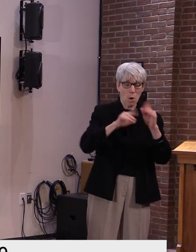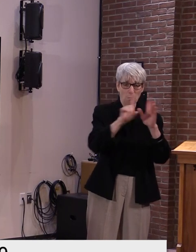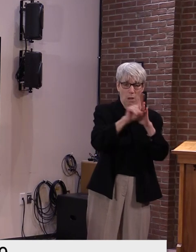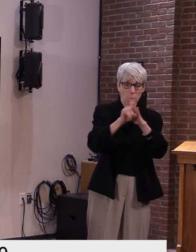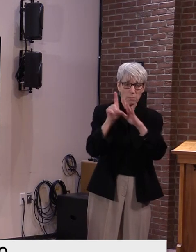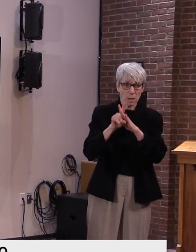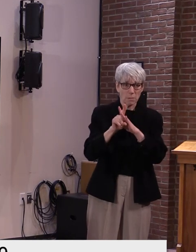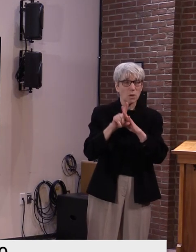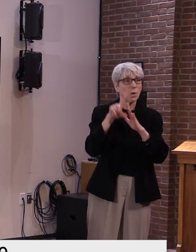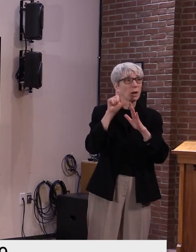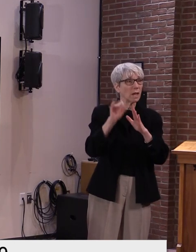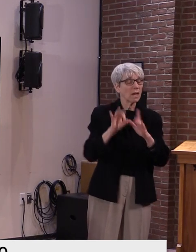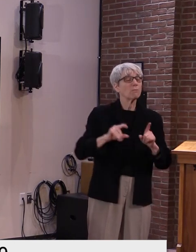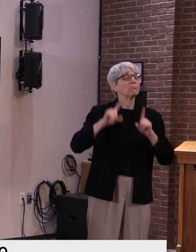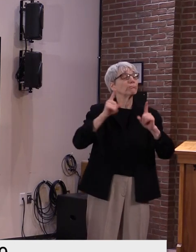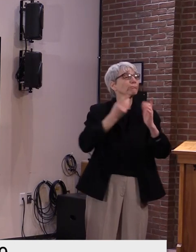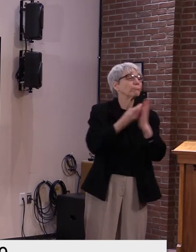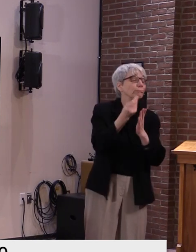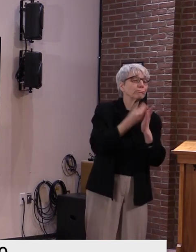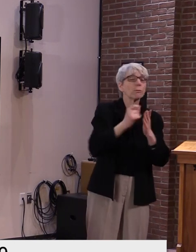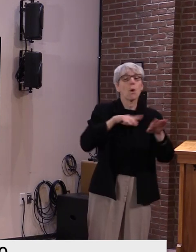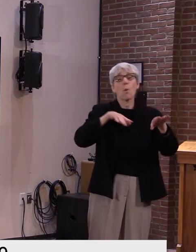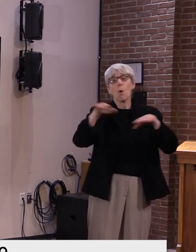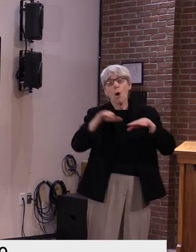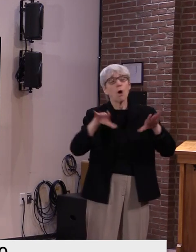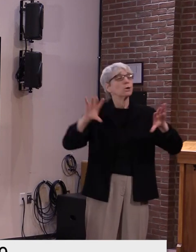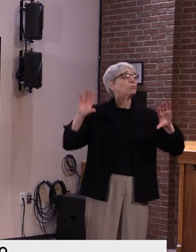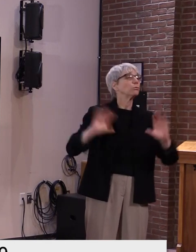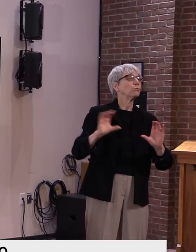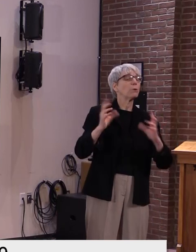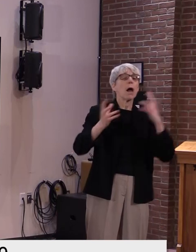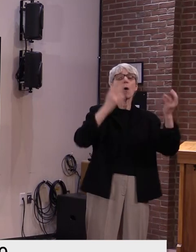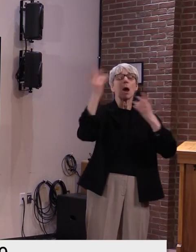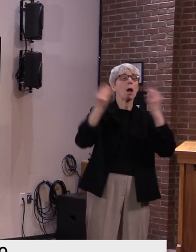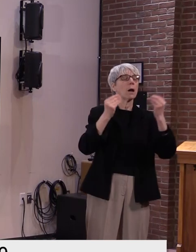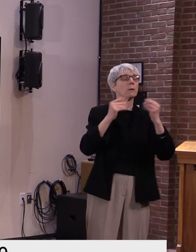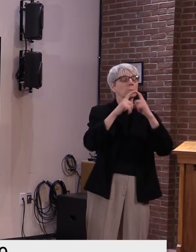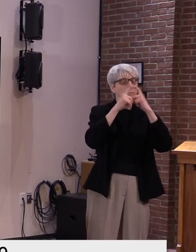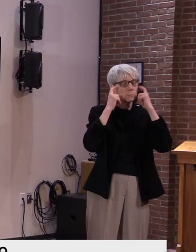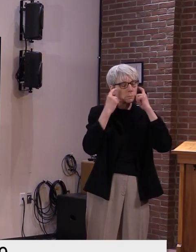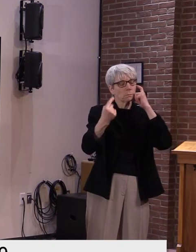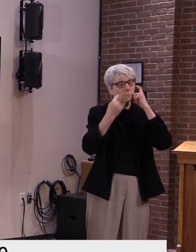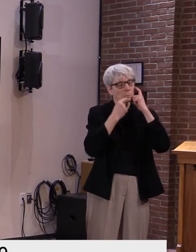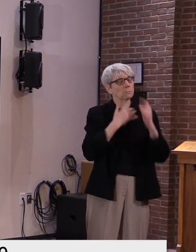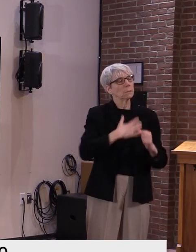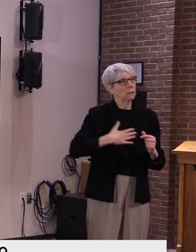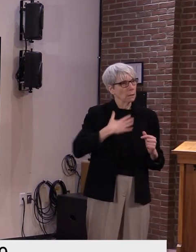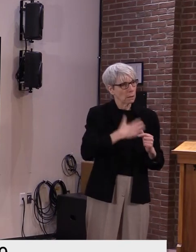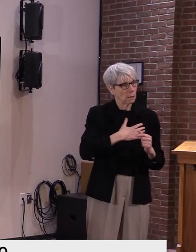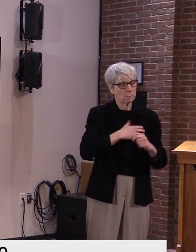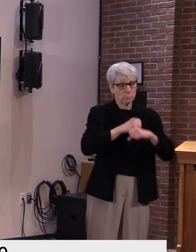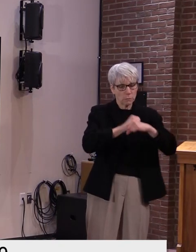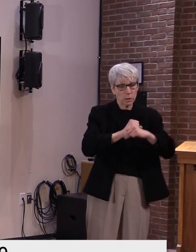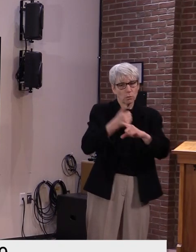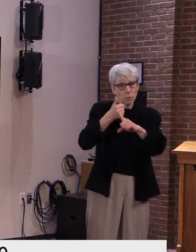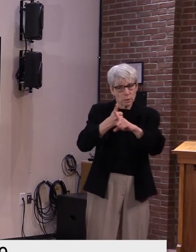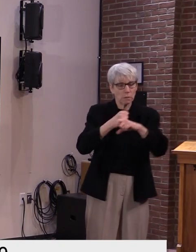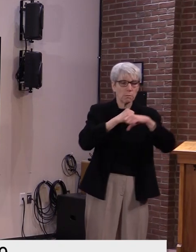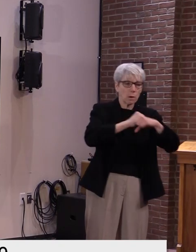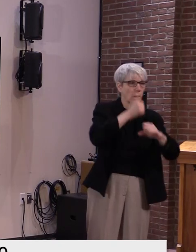someone from you coming in contact with someone, you becoming infected, or you infecting someone else.